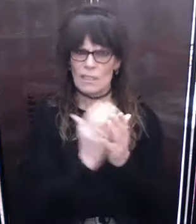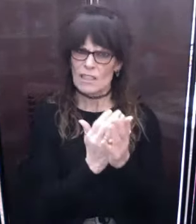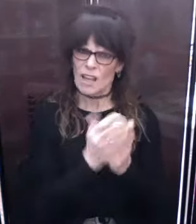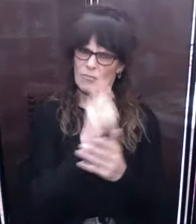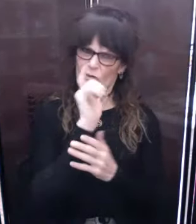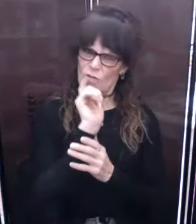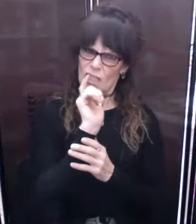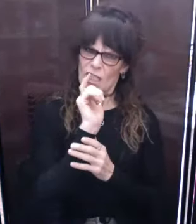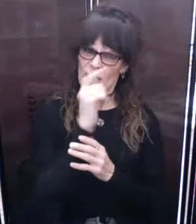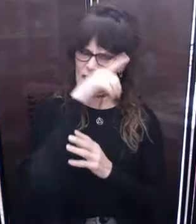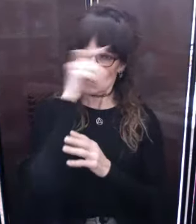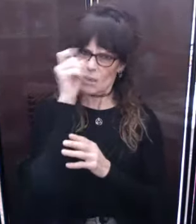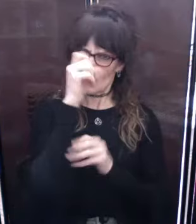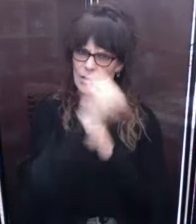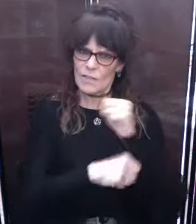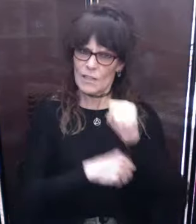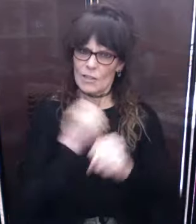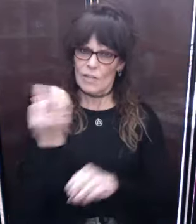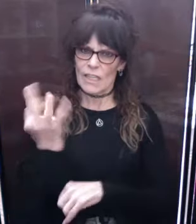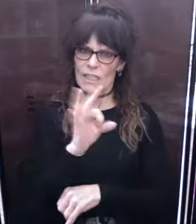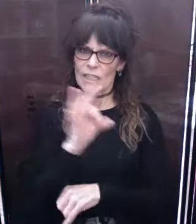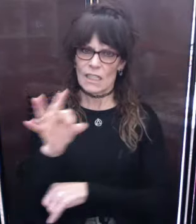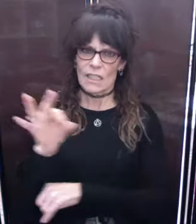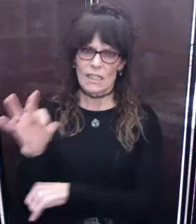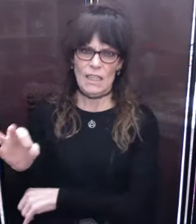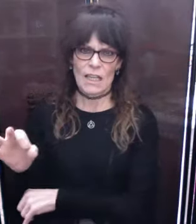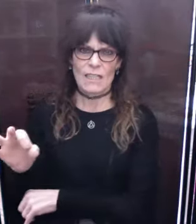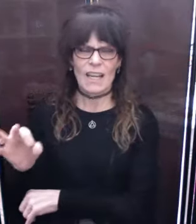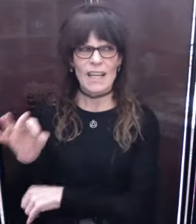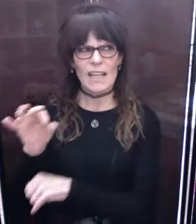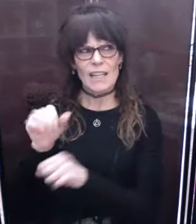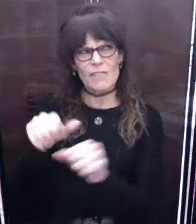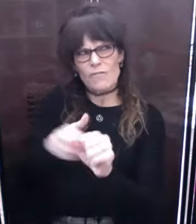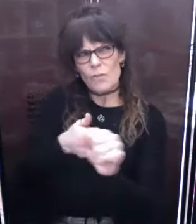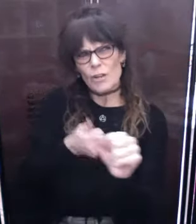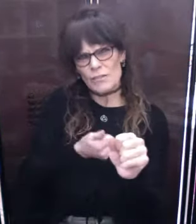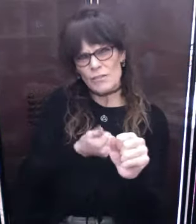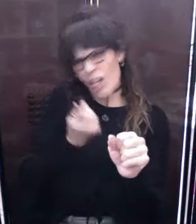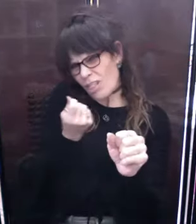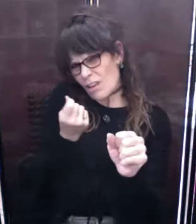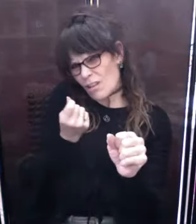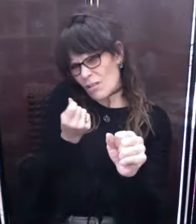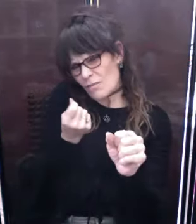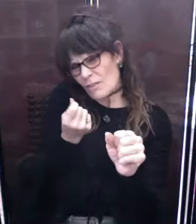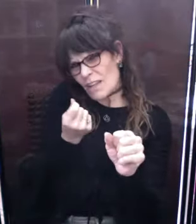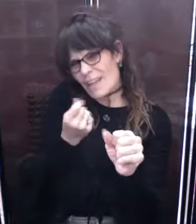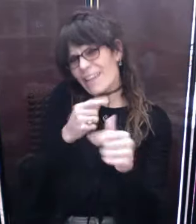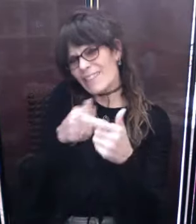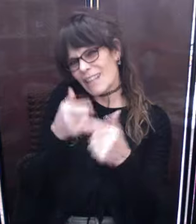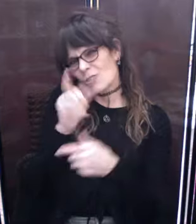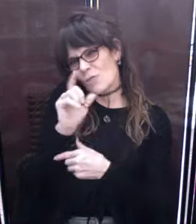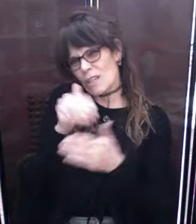'99, and I managed to stay away from it for a little while, and then I picked it up again, and then I tried again in the